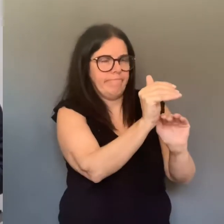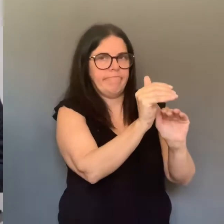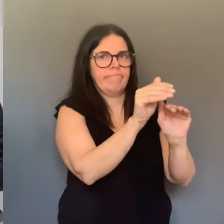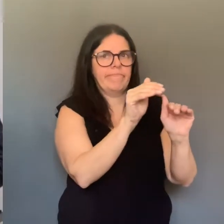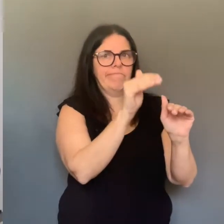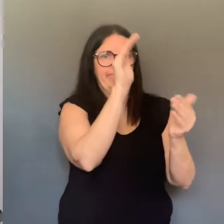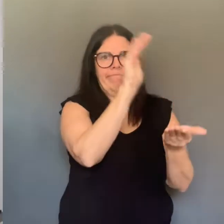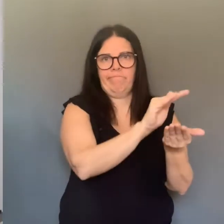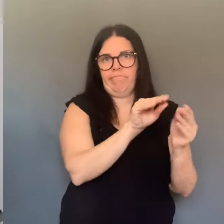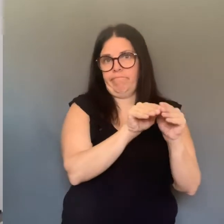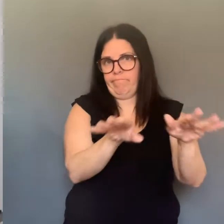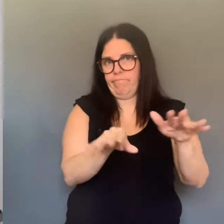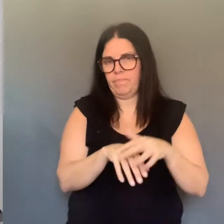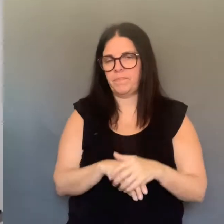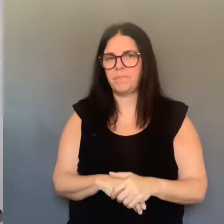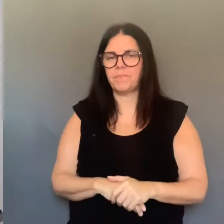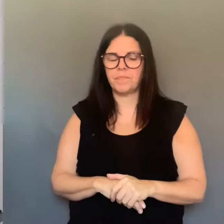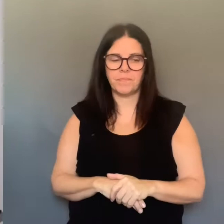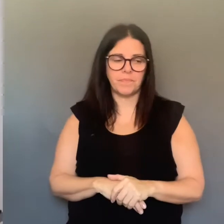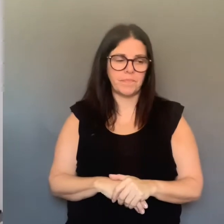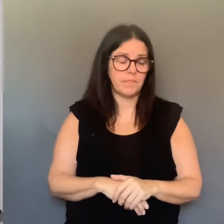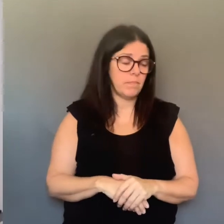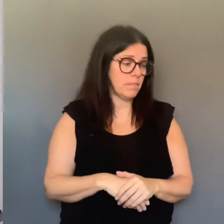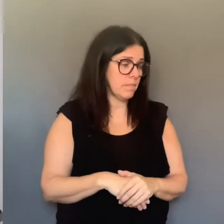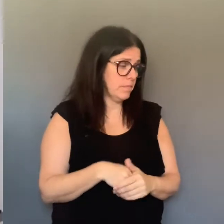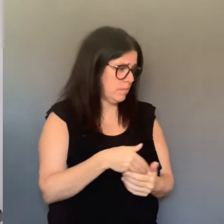Any follow-up? Okay, so the